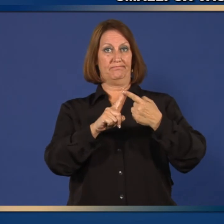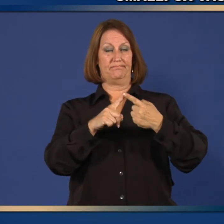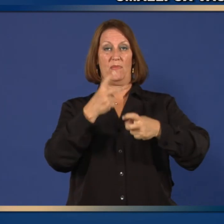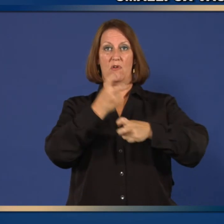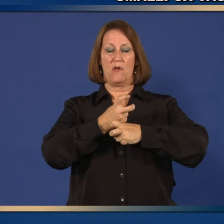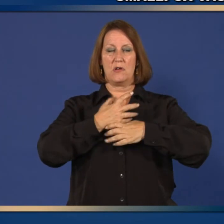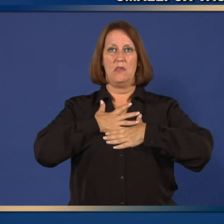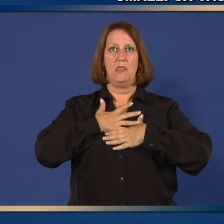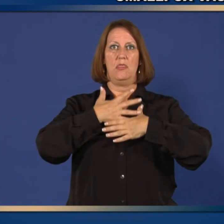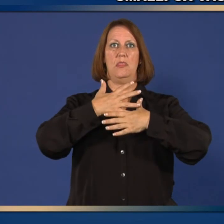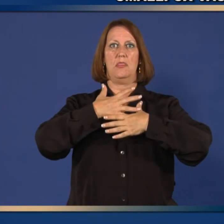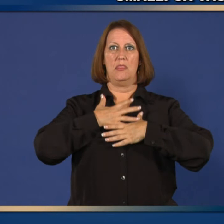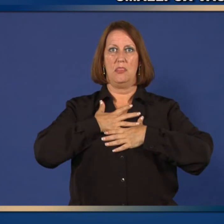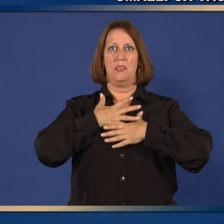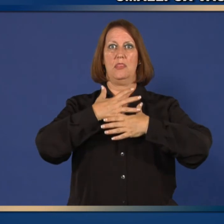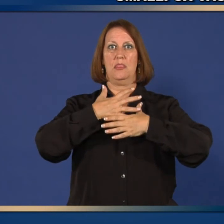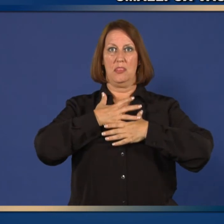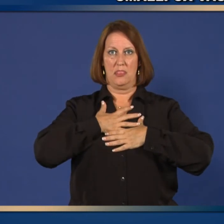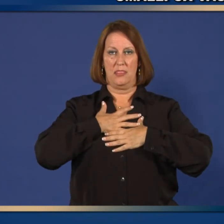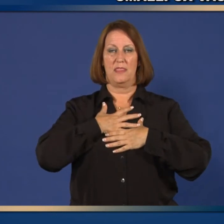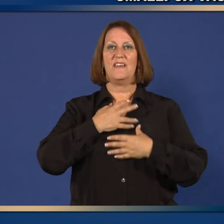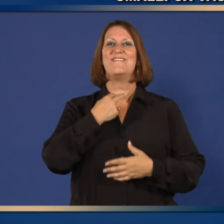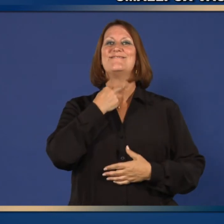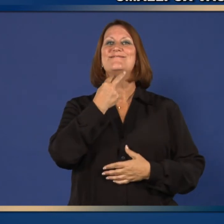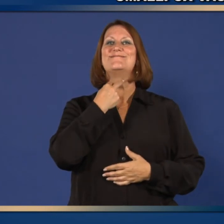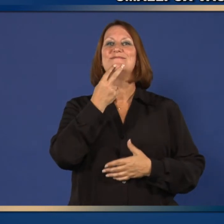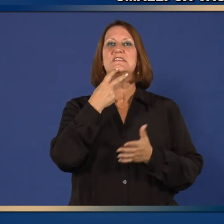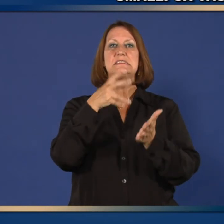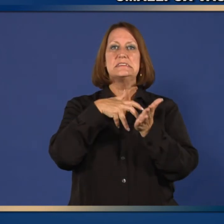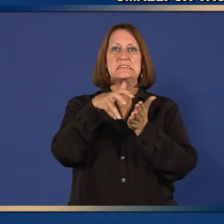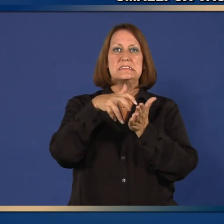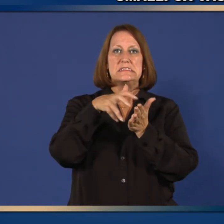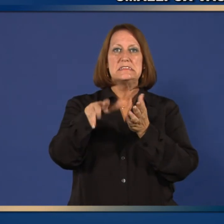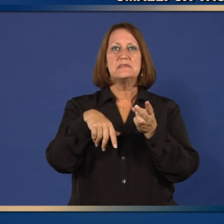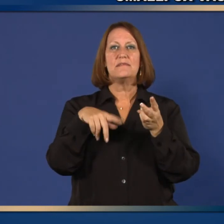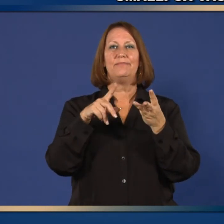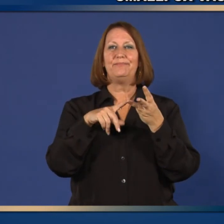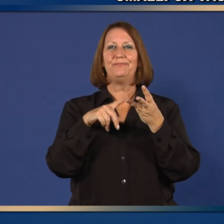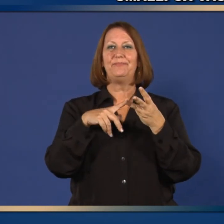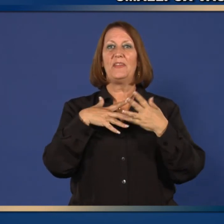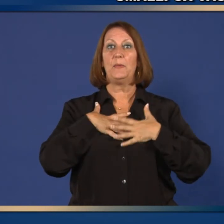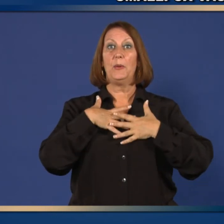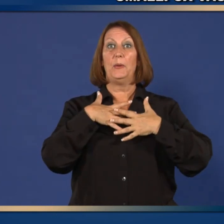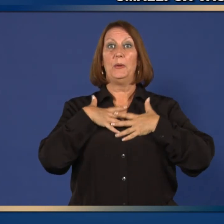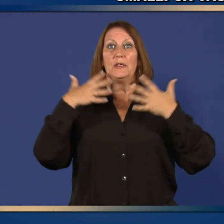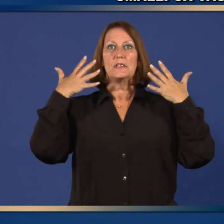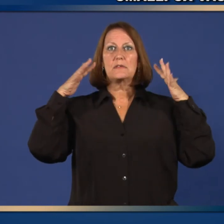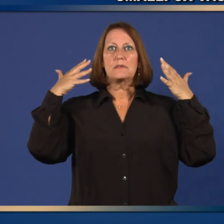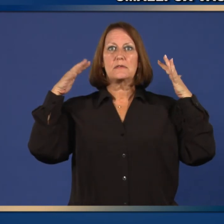trouble breathing, hoarseness or wheezing,